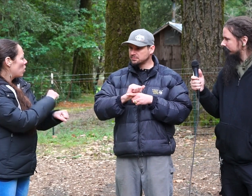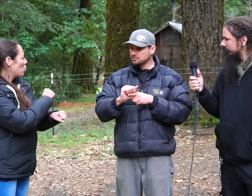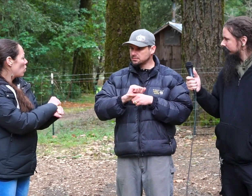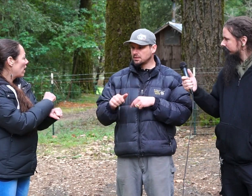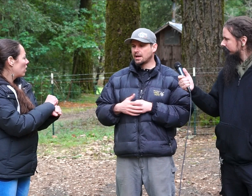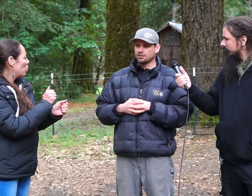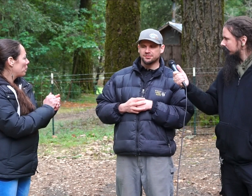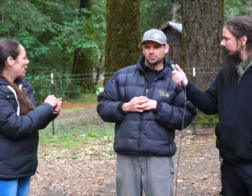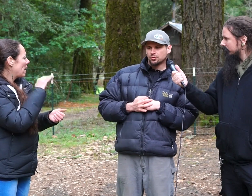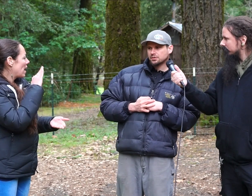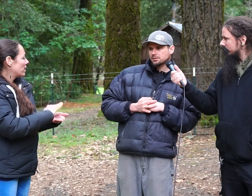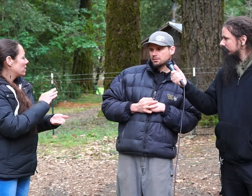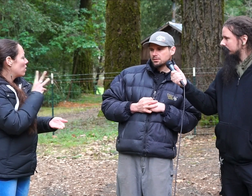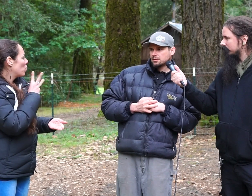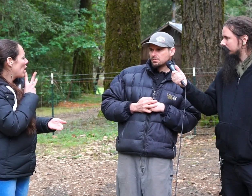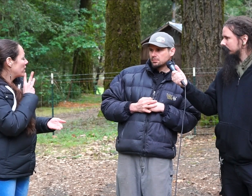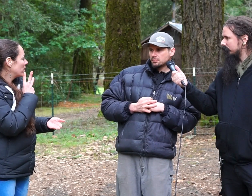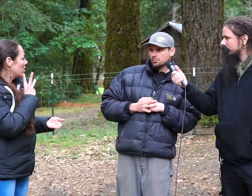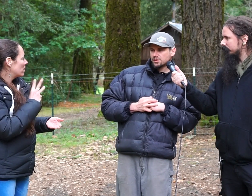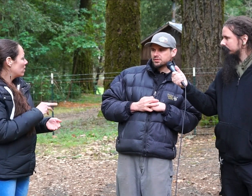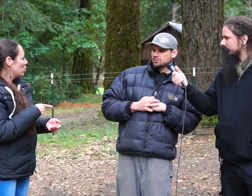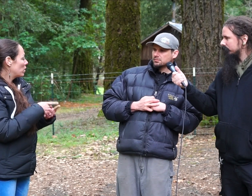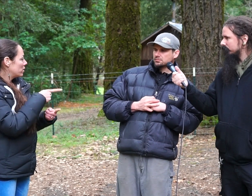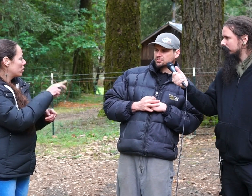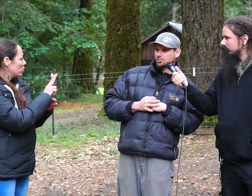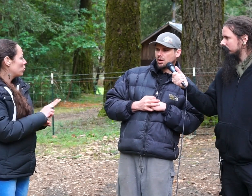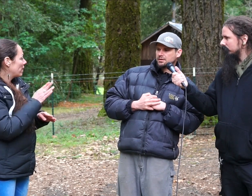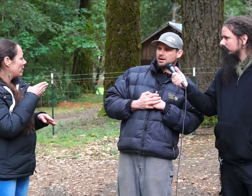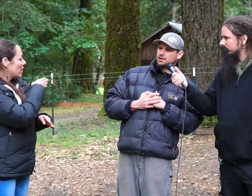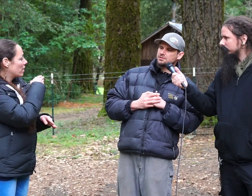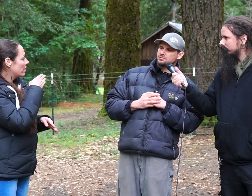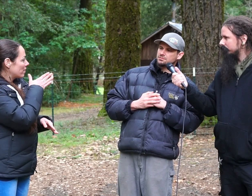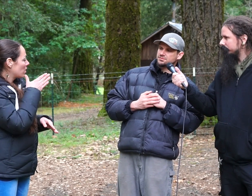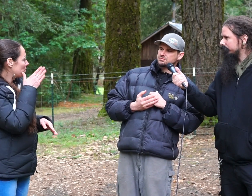how does it work with low water how do you use